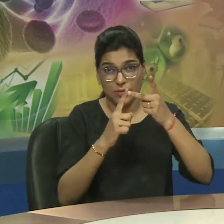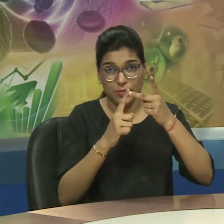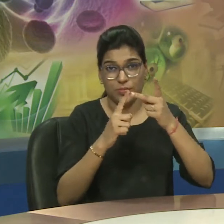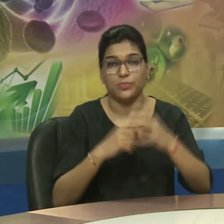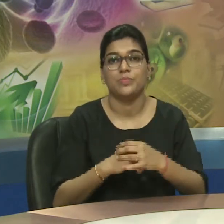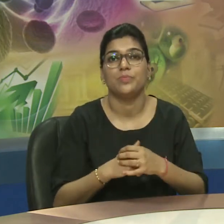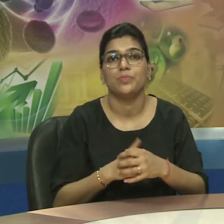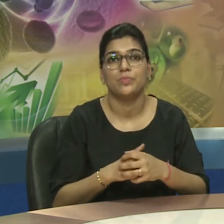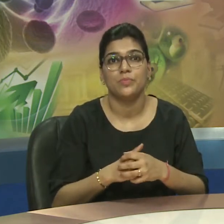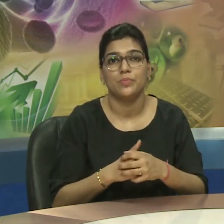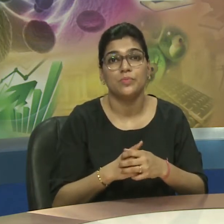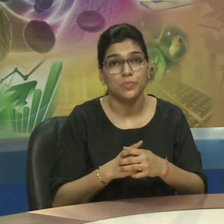Second point is